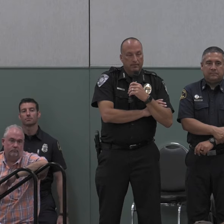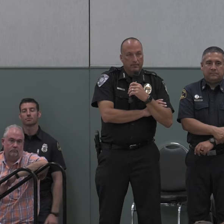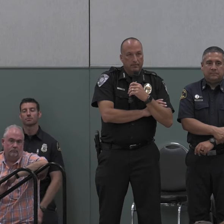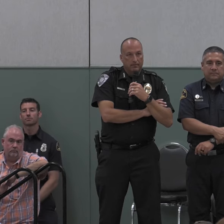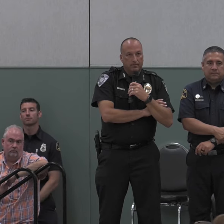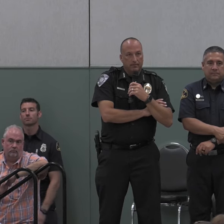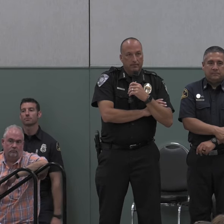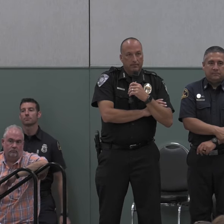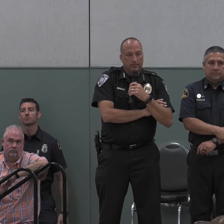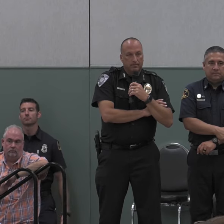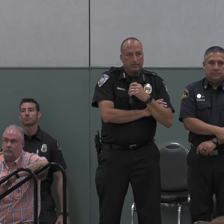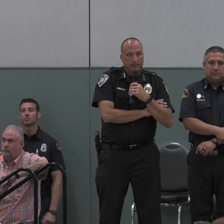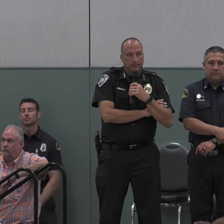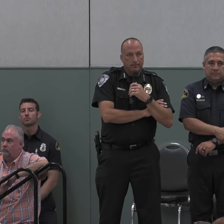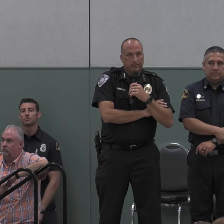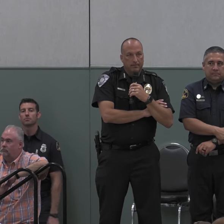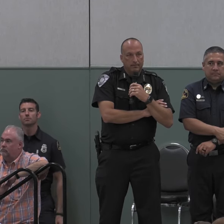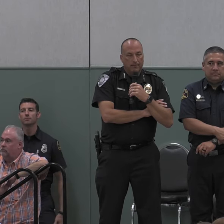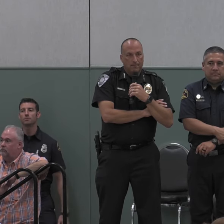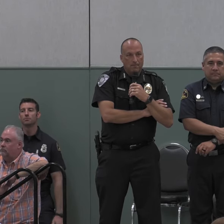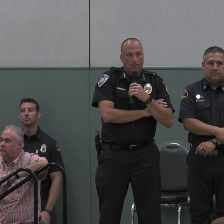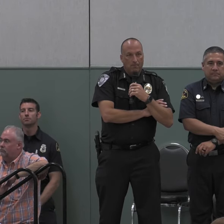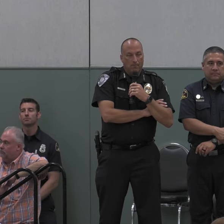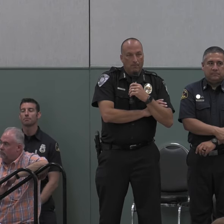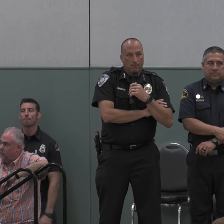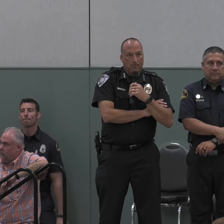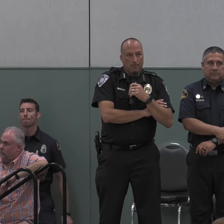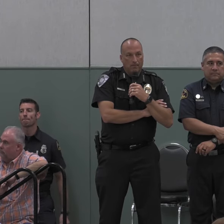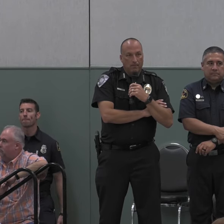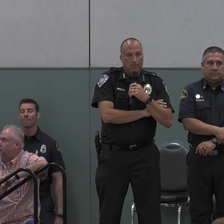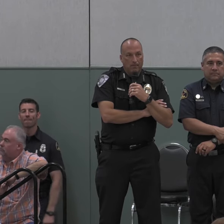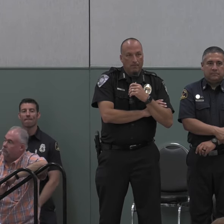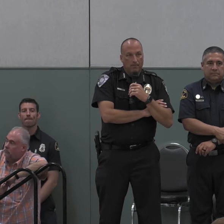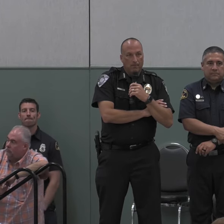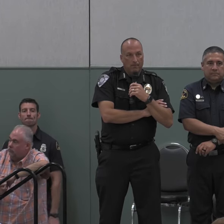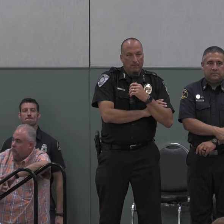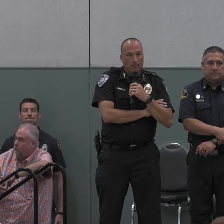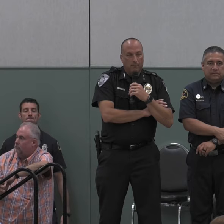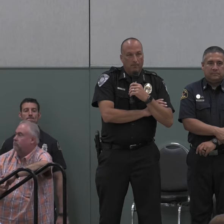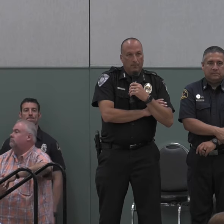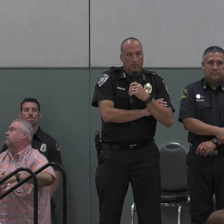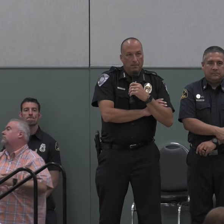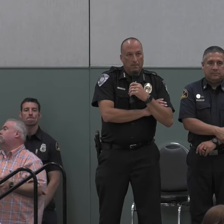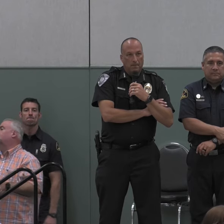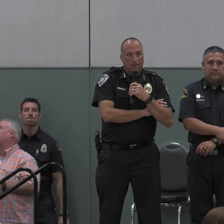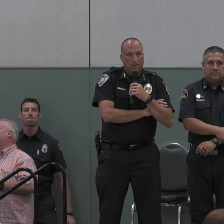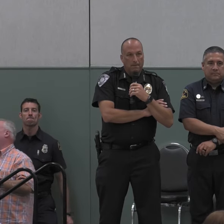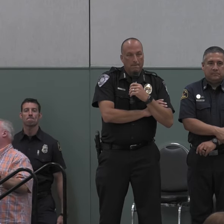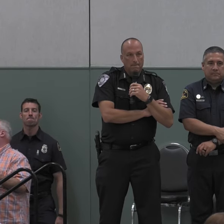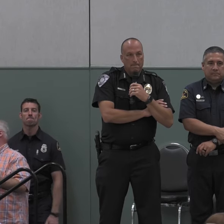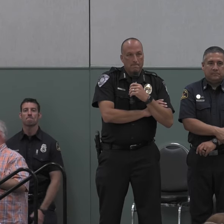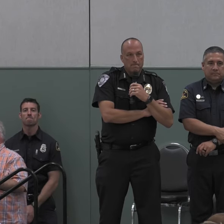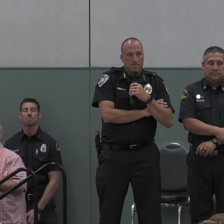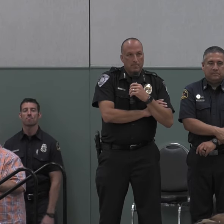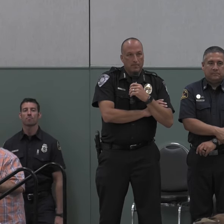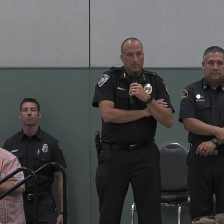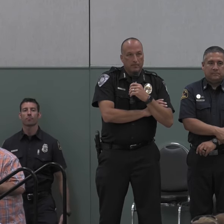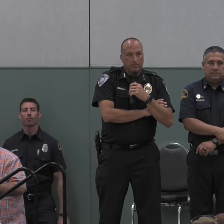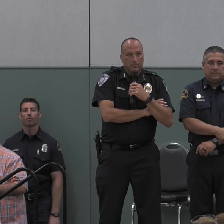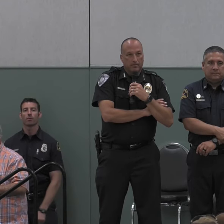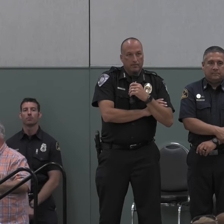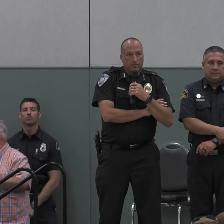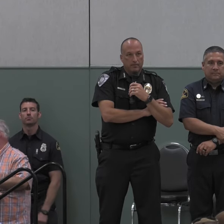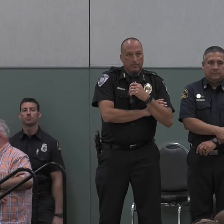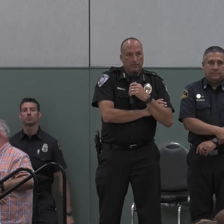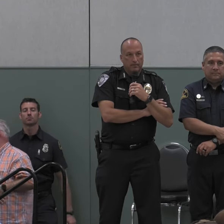out to volunteer from our local officials. For any drinks, I know you guys are out there in the sun, so we do have a budget there for